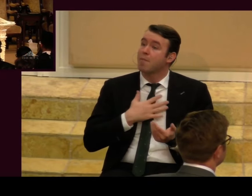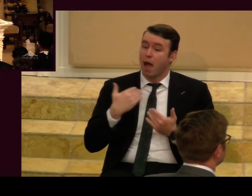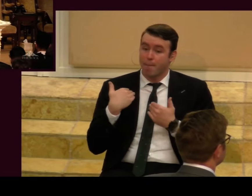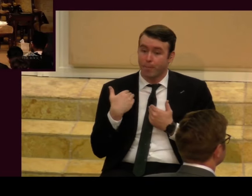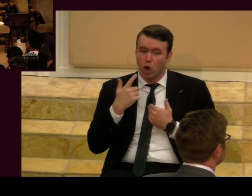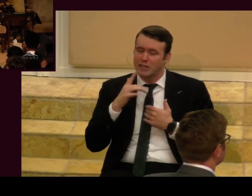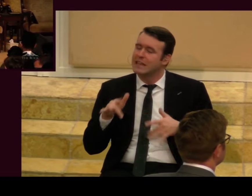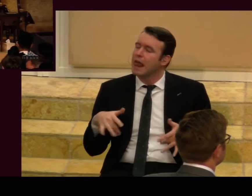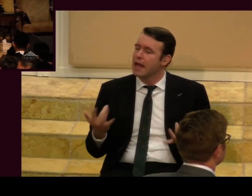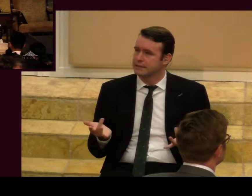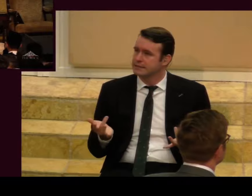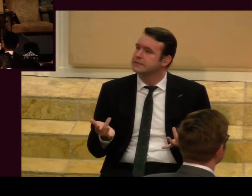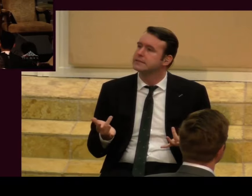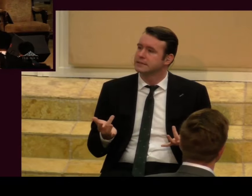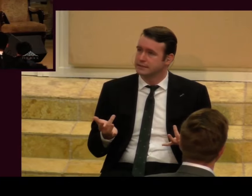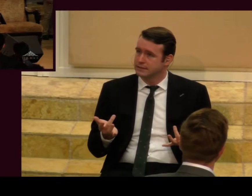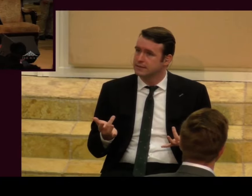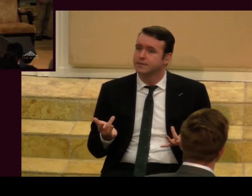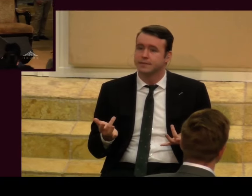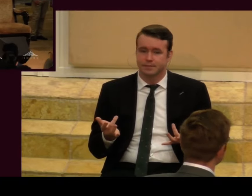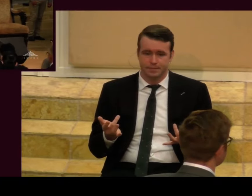and my burden is light.